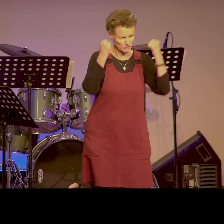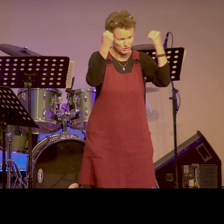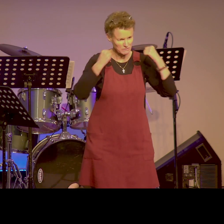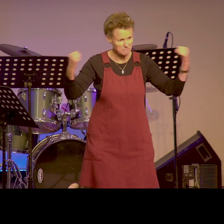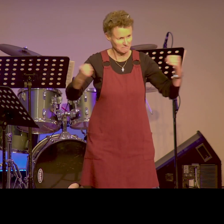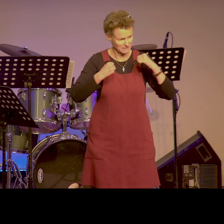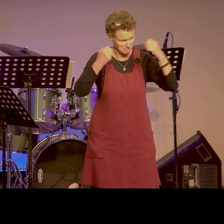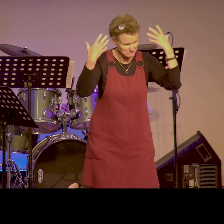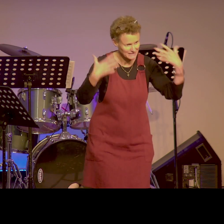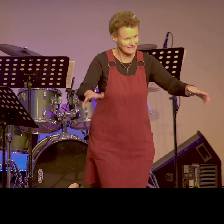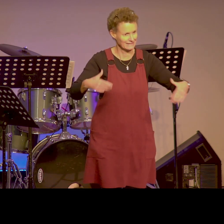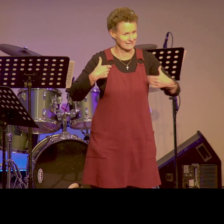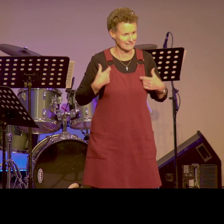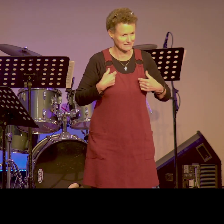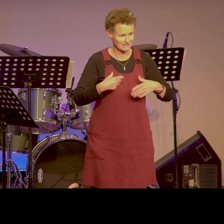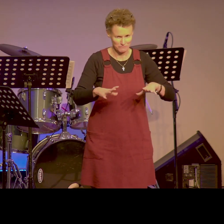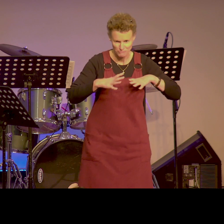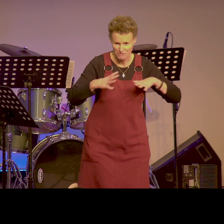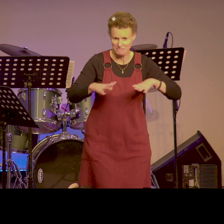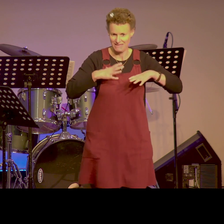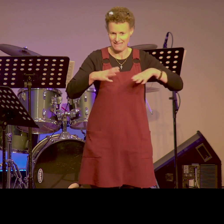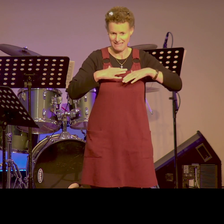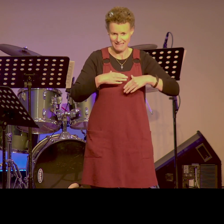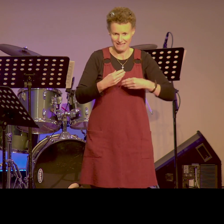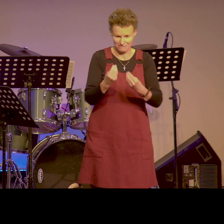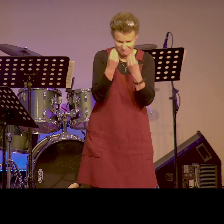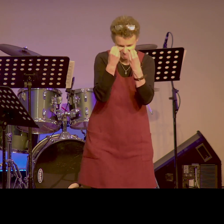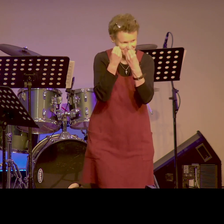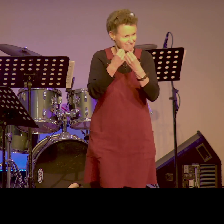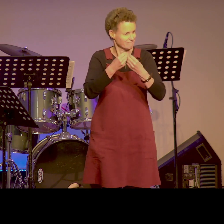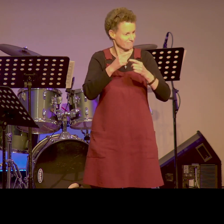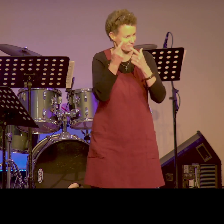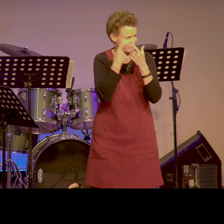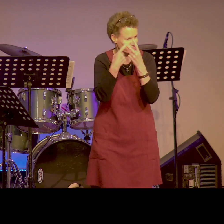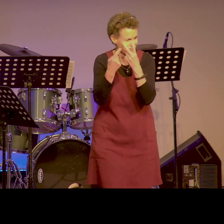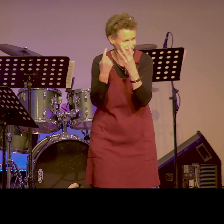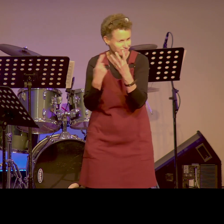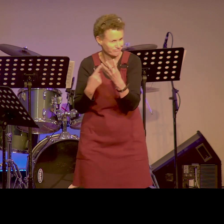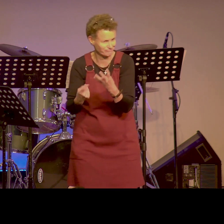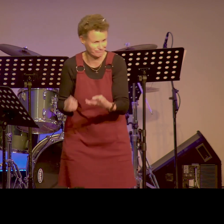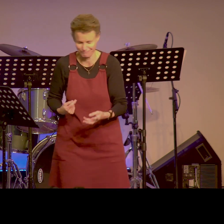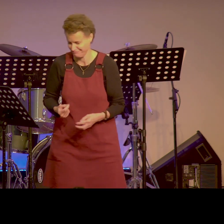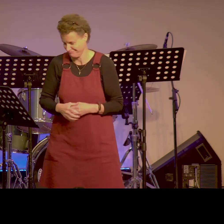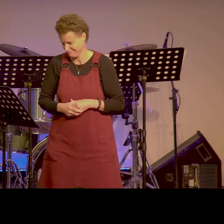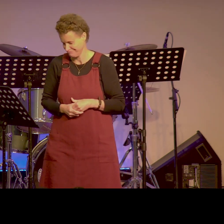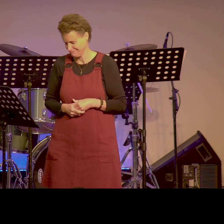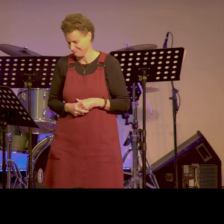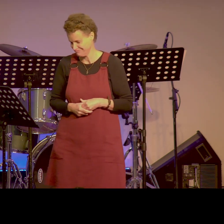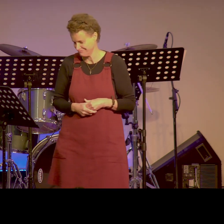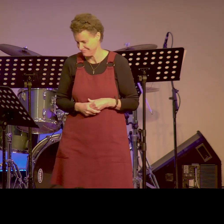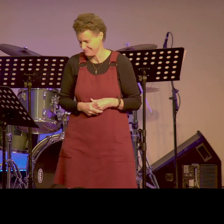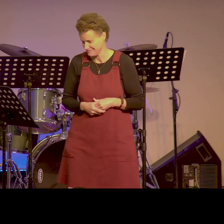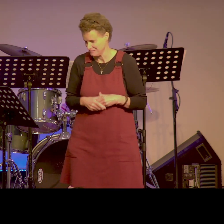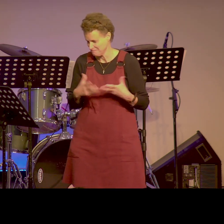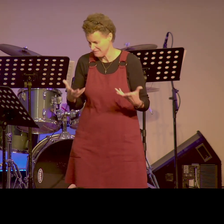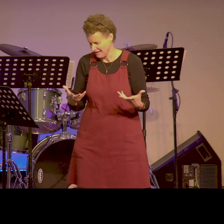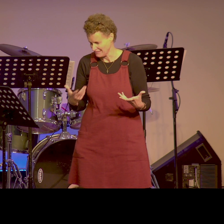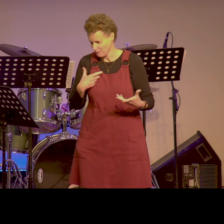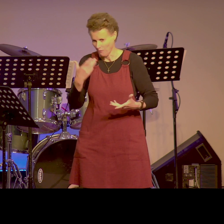And obviously before that, they've gone to the gym, they've done all sorts, they're very prepared, and they know the struggles that they're going to go